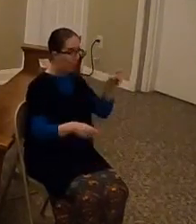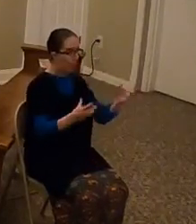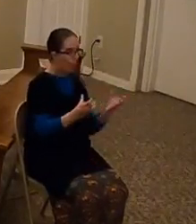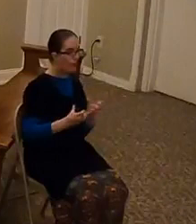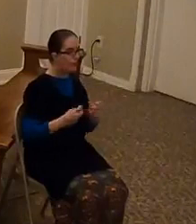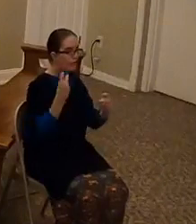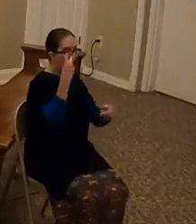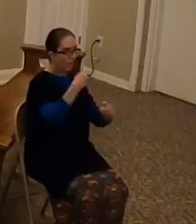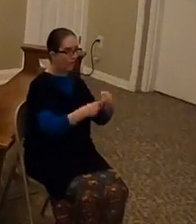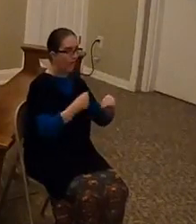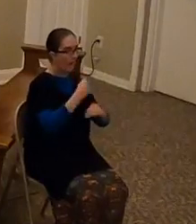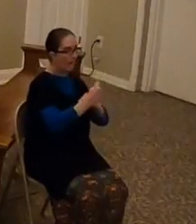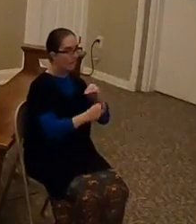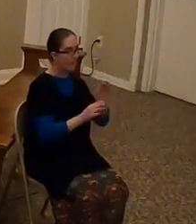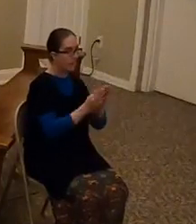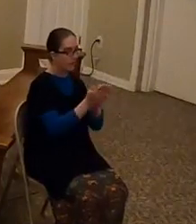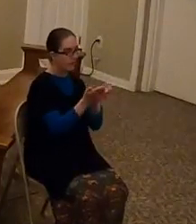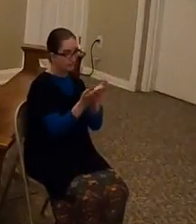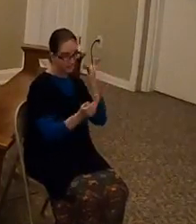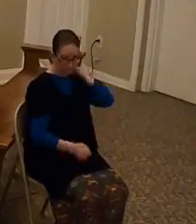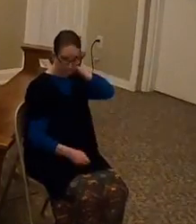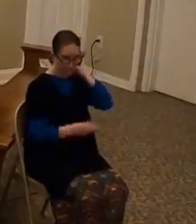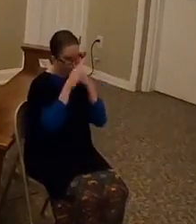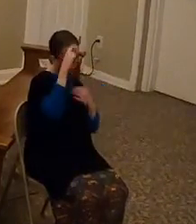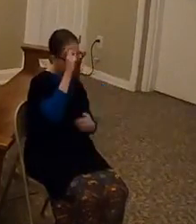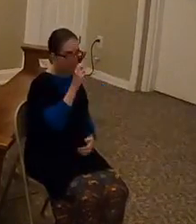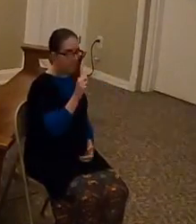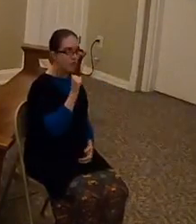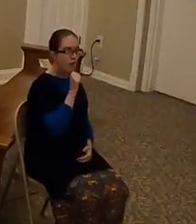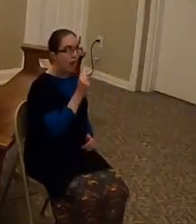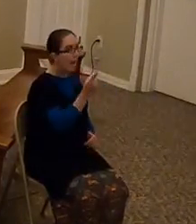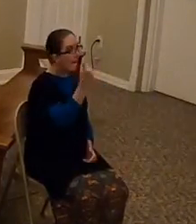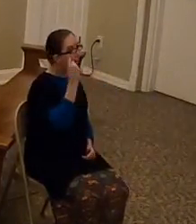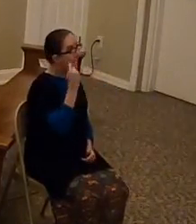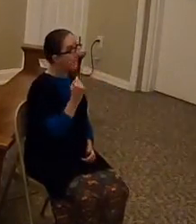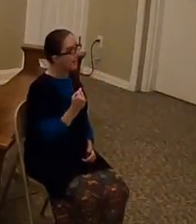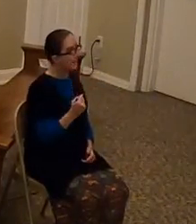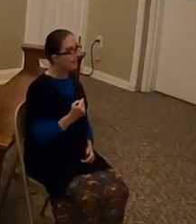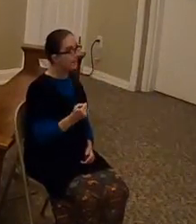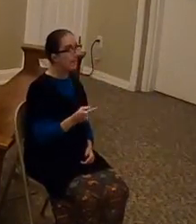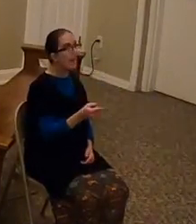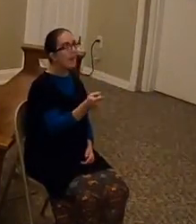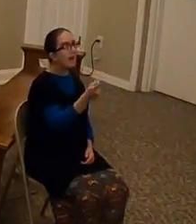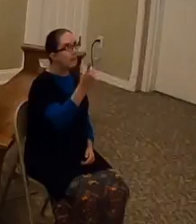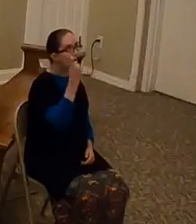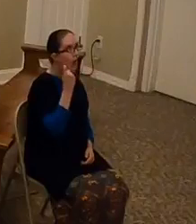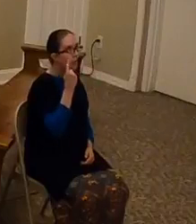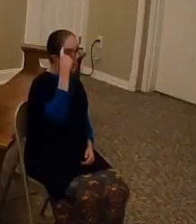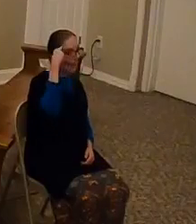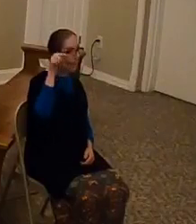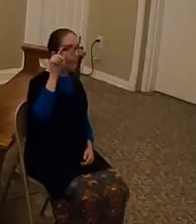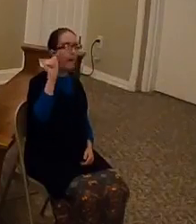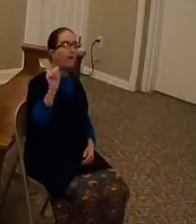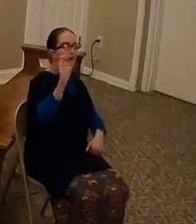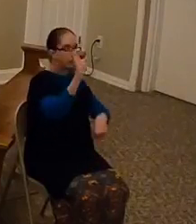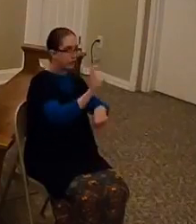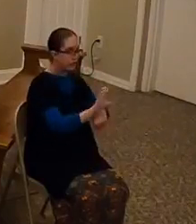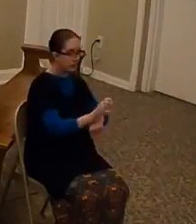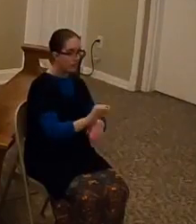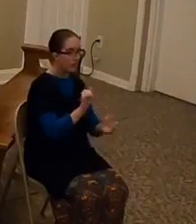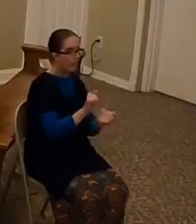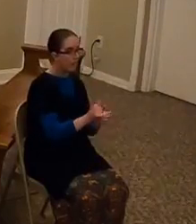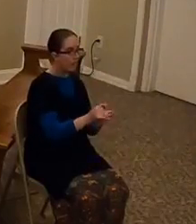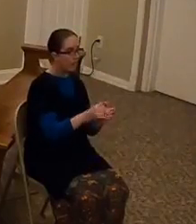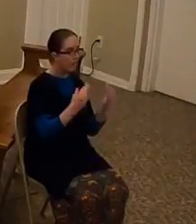to argue about Scripture. He's not going to come back for those. Amen. He's coming back for a church